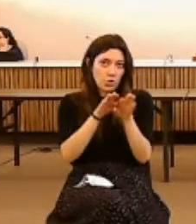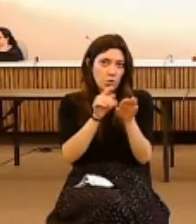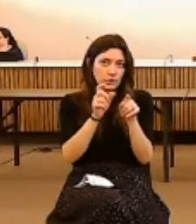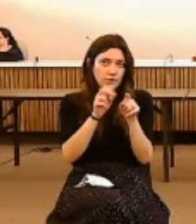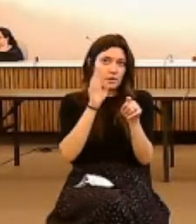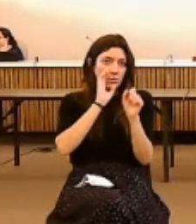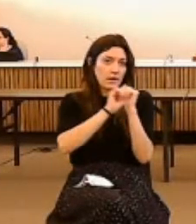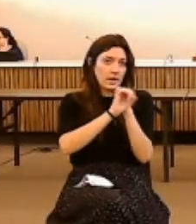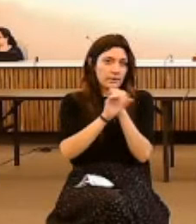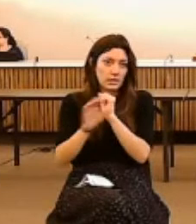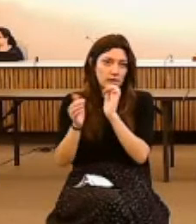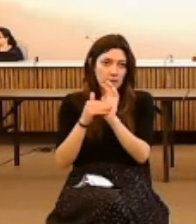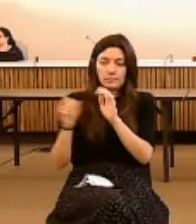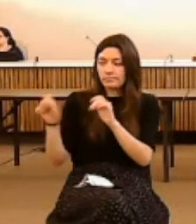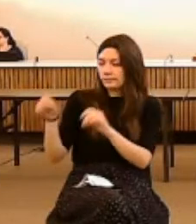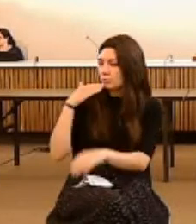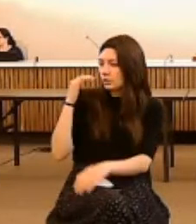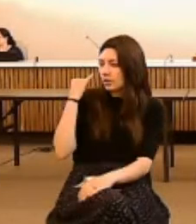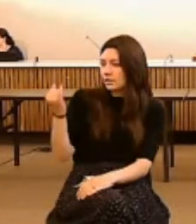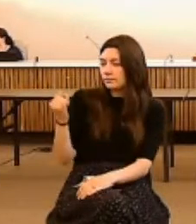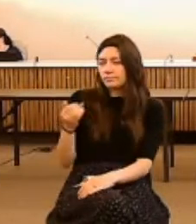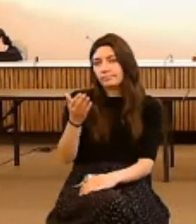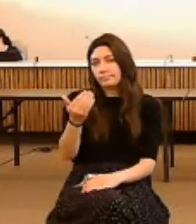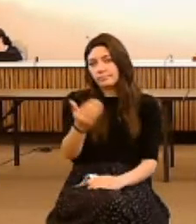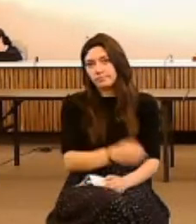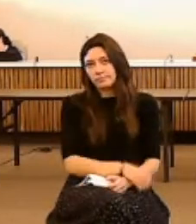re-advertise? Okay, go ahead.